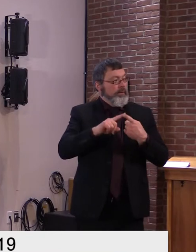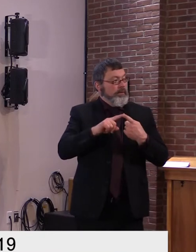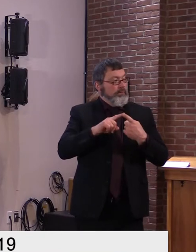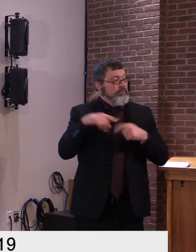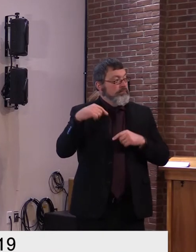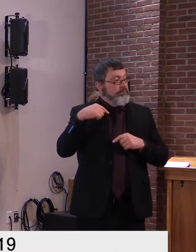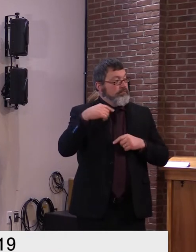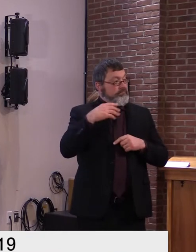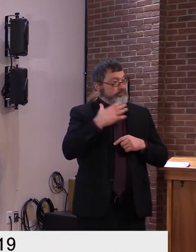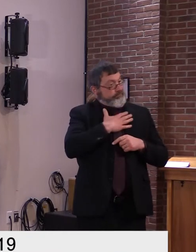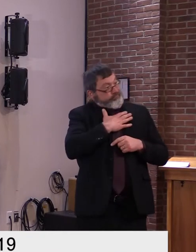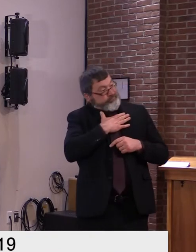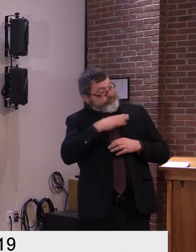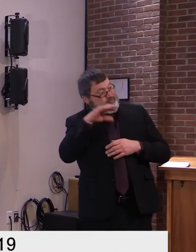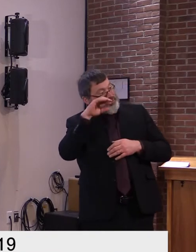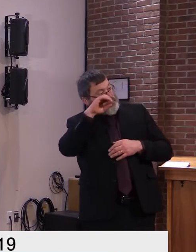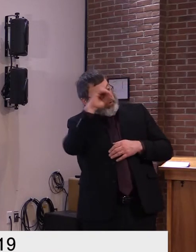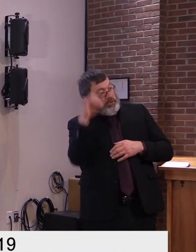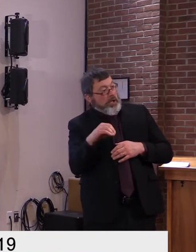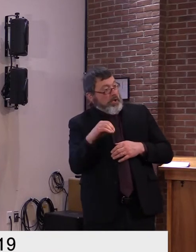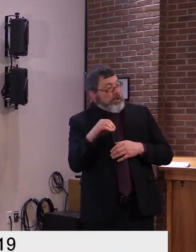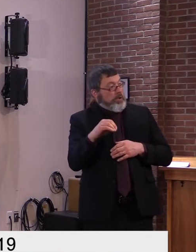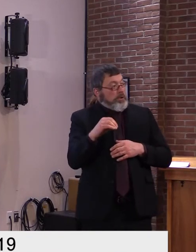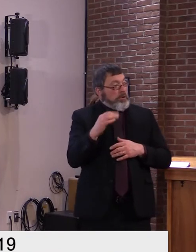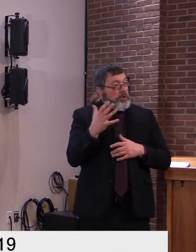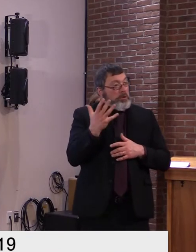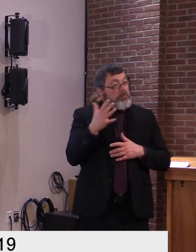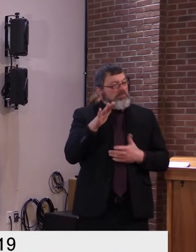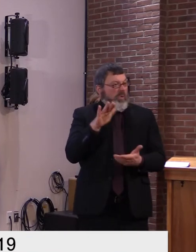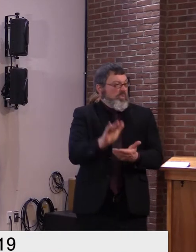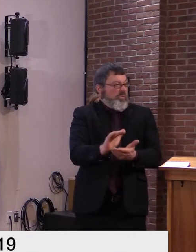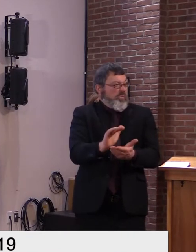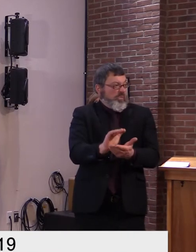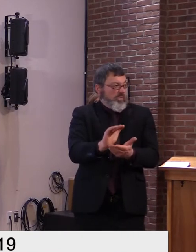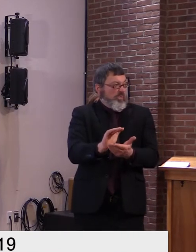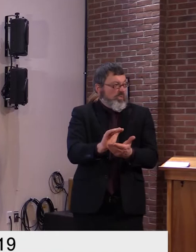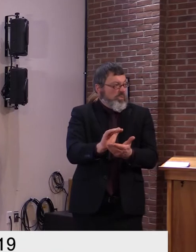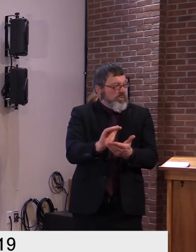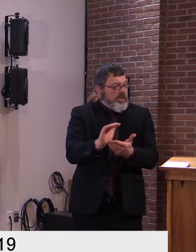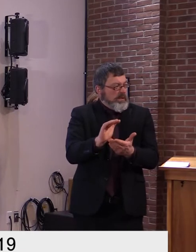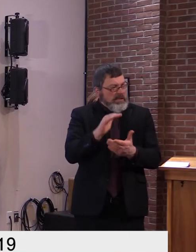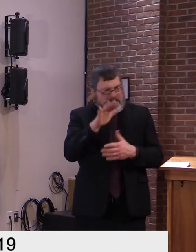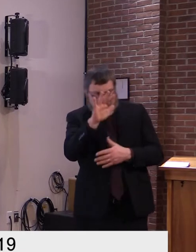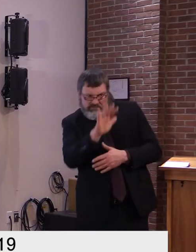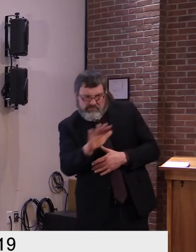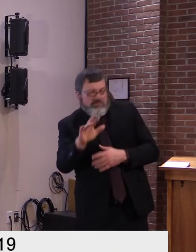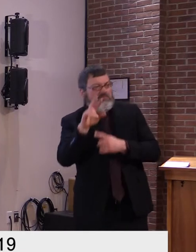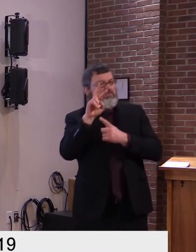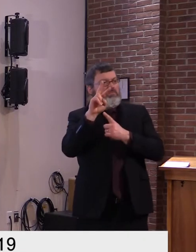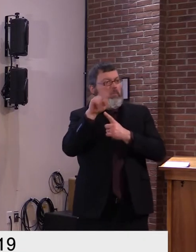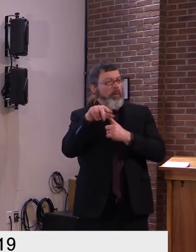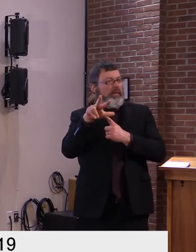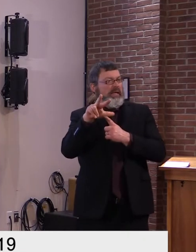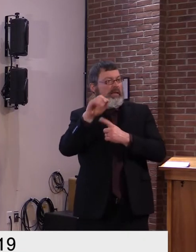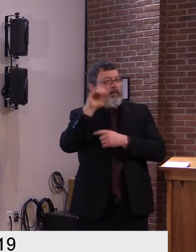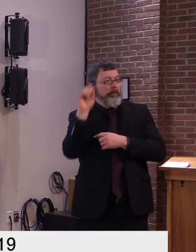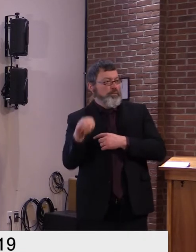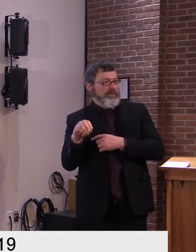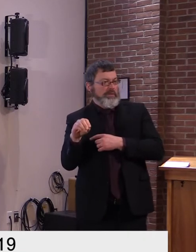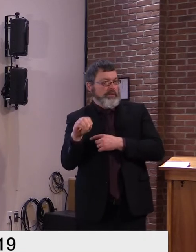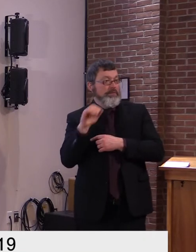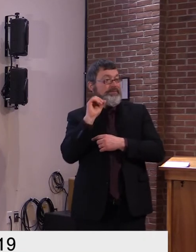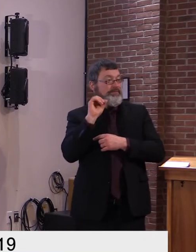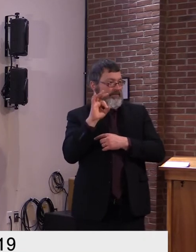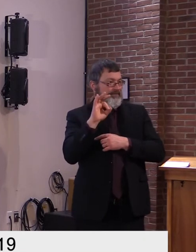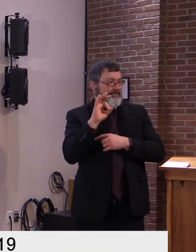healthy percent positivity rate in the low 2% range, while continuing to do abundant